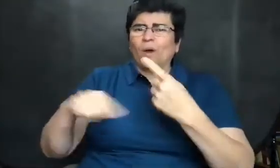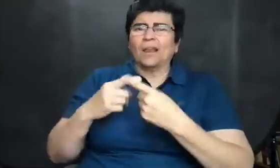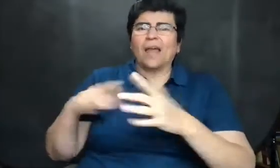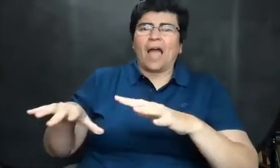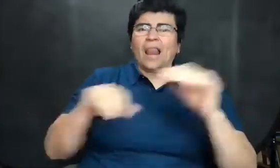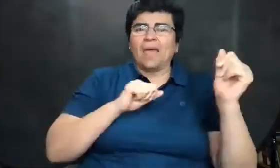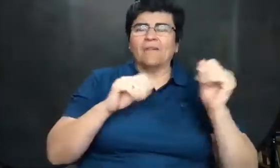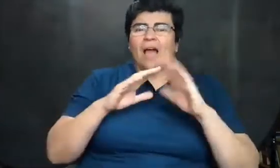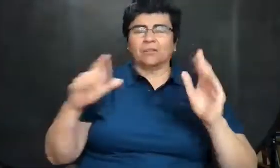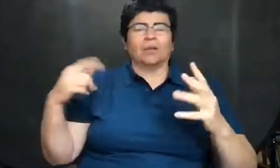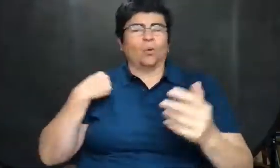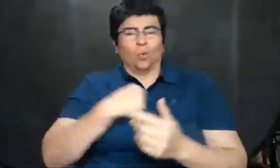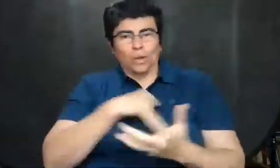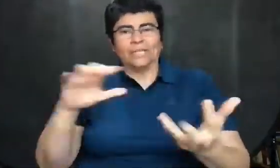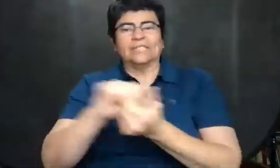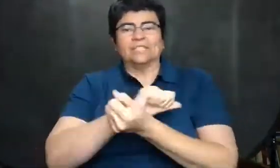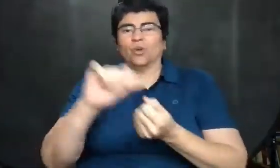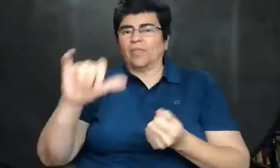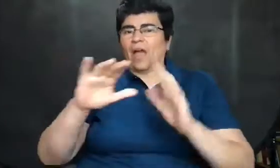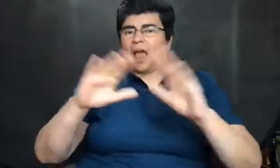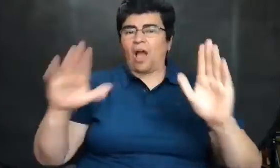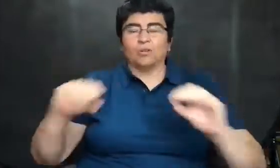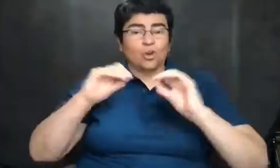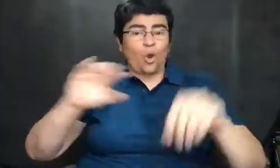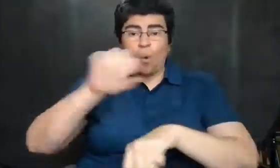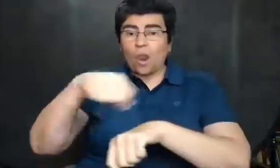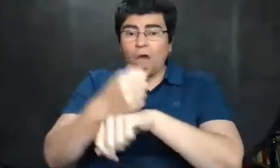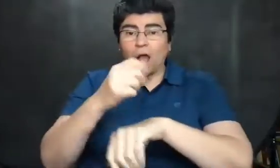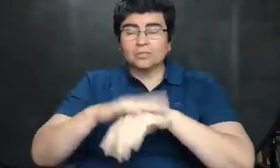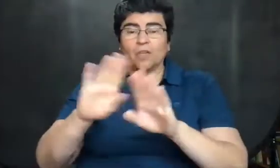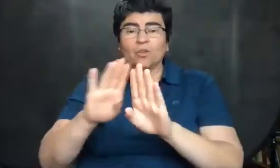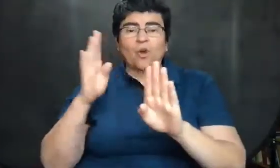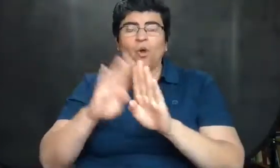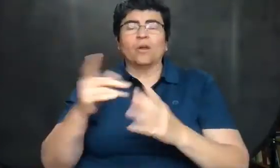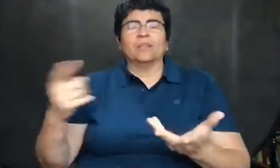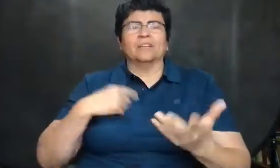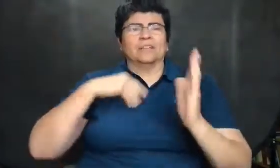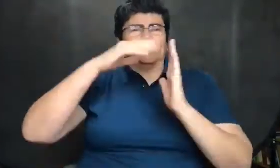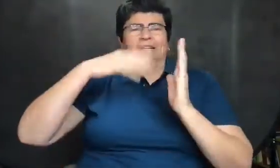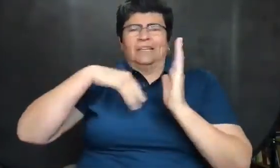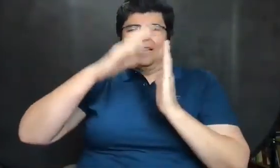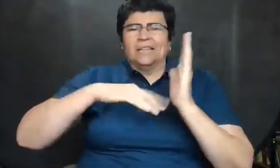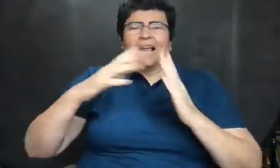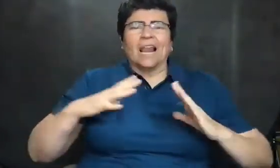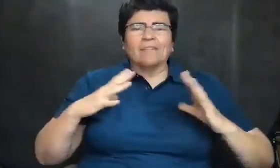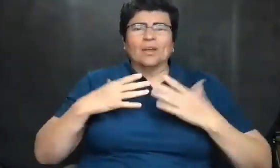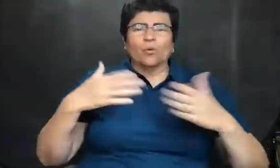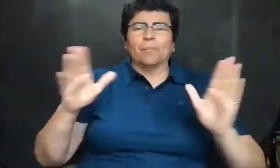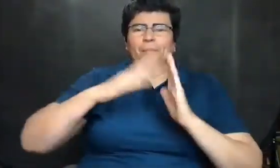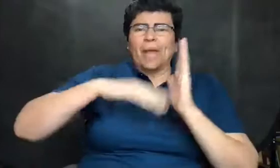had destroyed that house. There was no locks on the doors. The living room was painted pumpkin orange. There was no carpet left on the floor. I'd long since